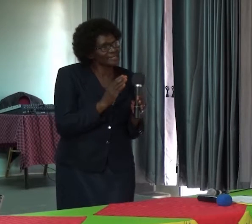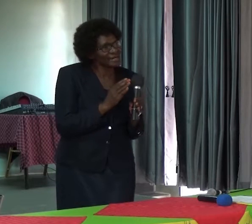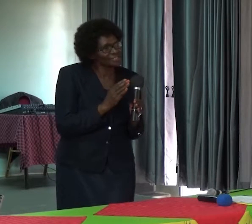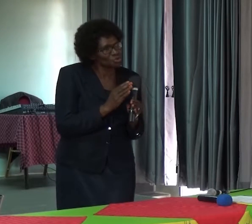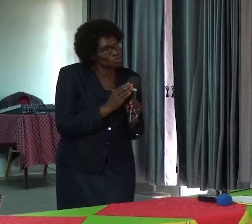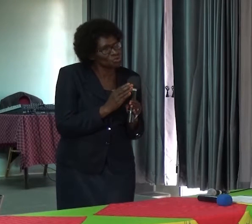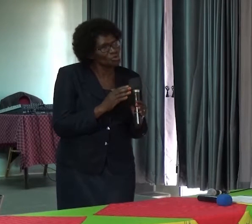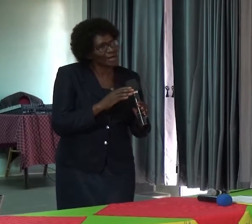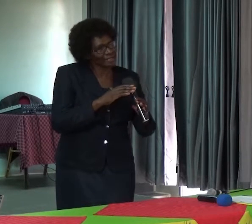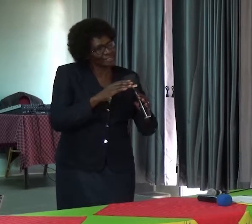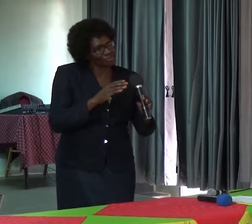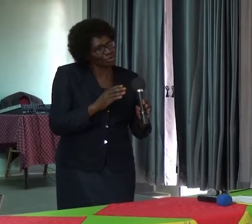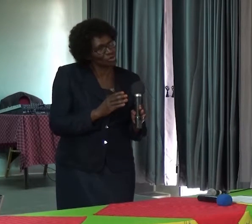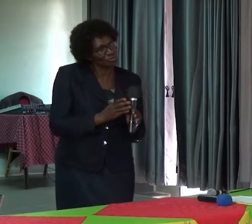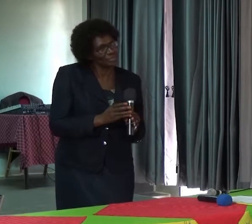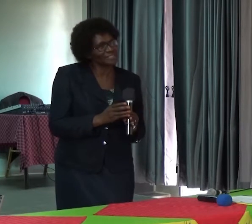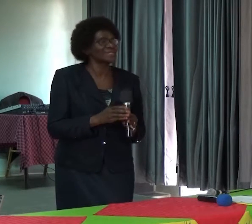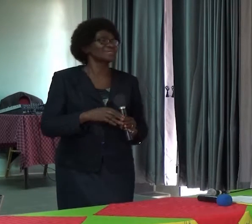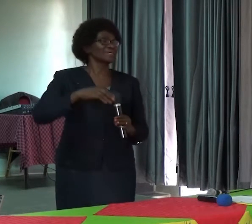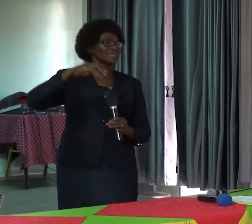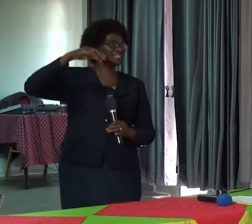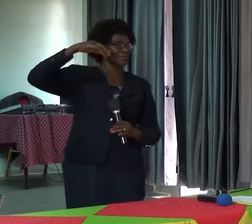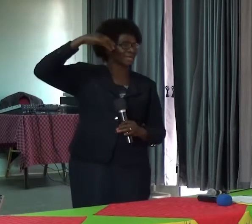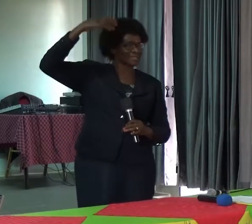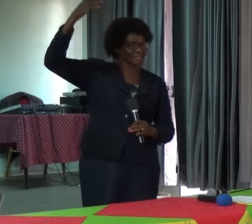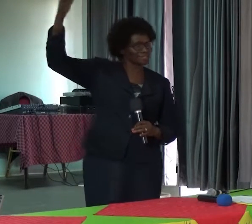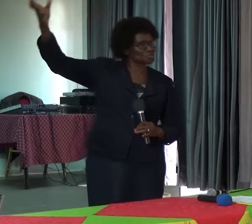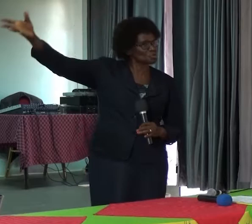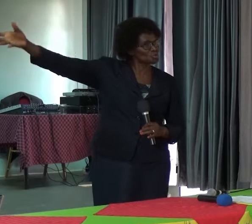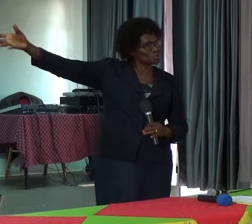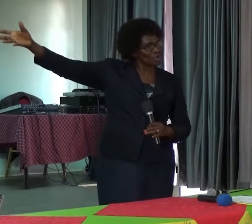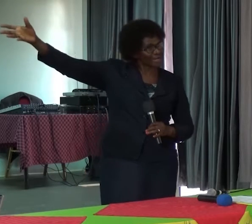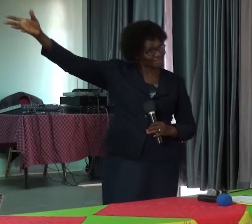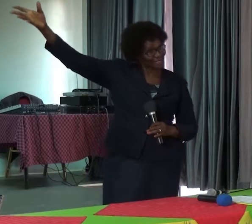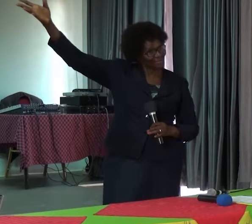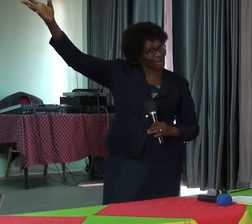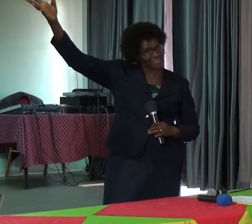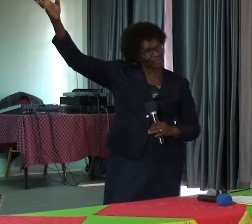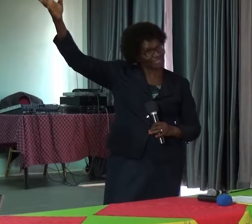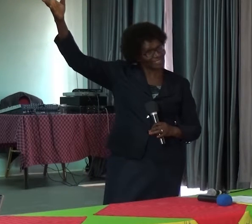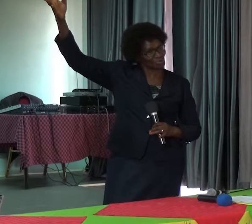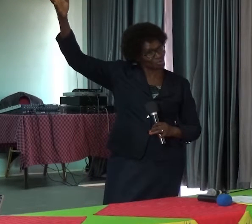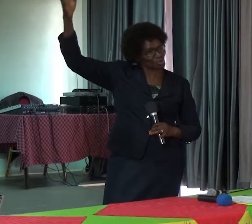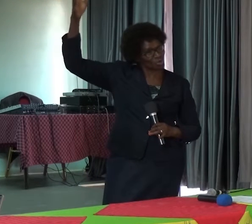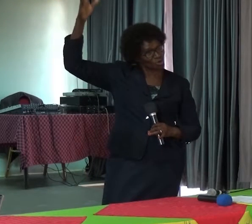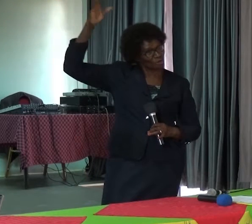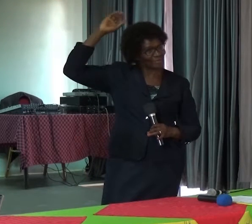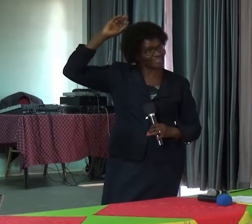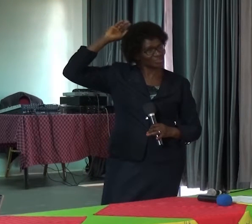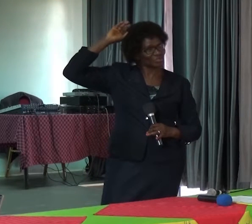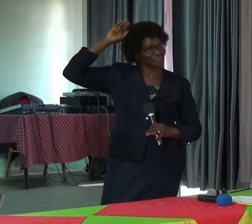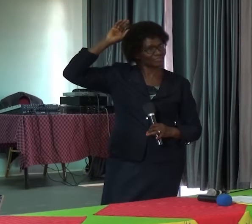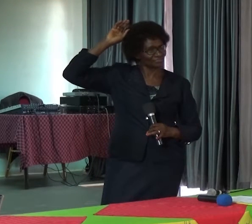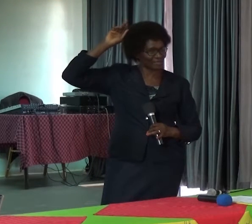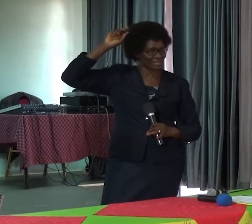implement in their school, and that is a small community. They can share with another school and tell them, as we started too low, but